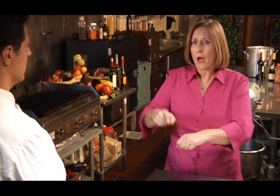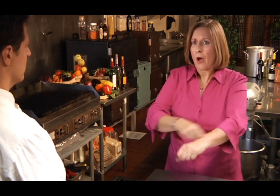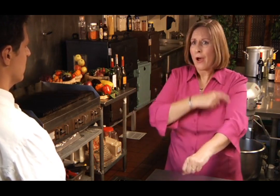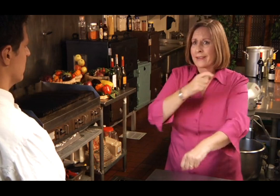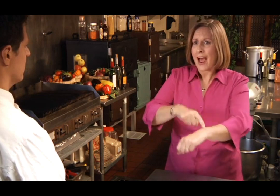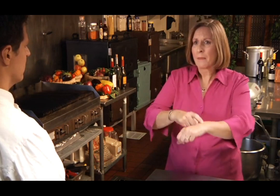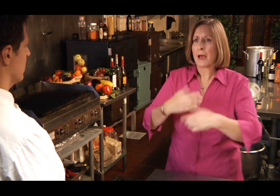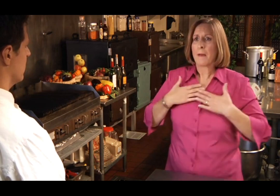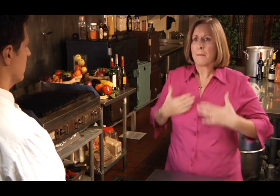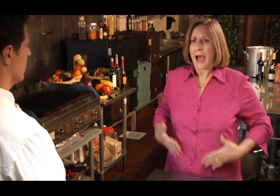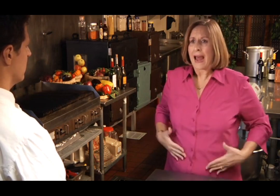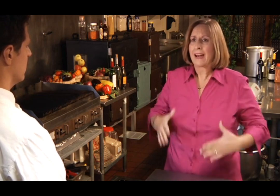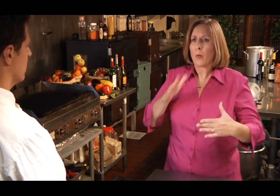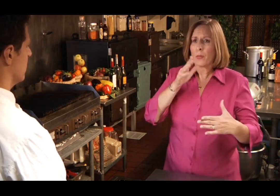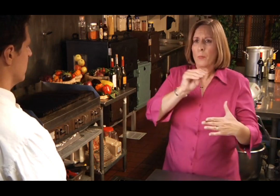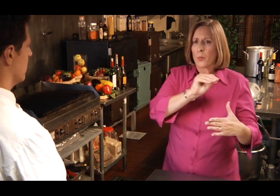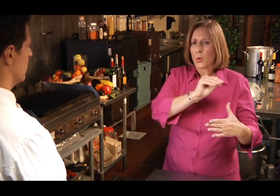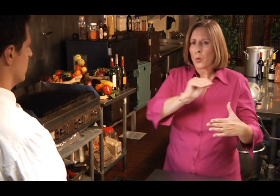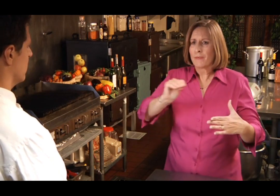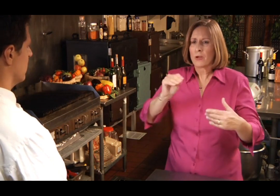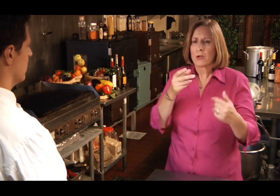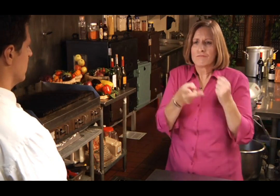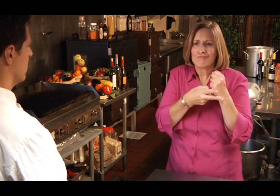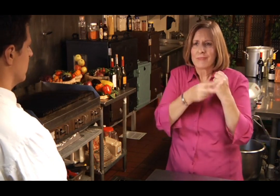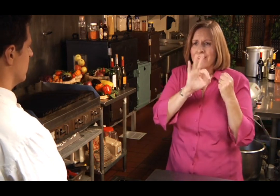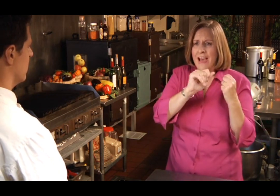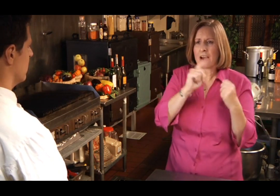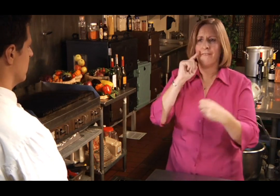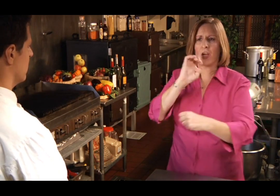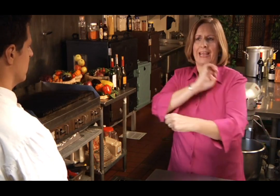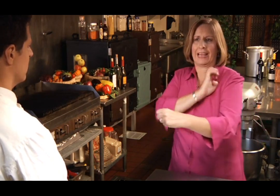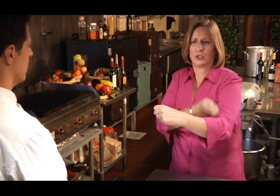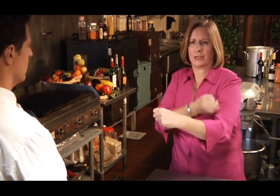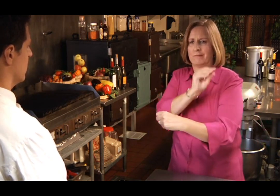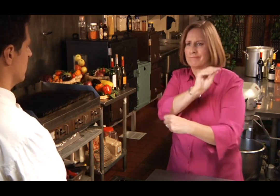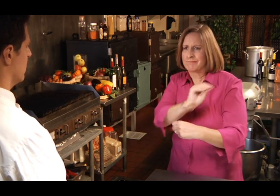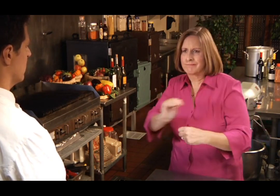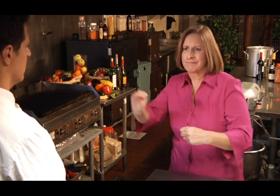lengthy period, the body uses the excess fat for energy so the body can function.